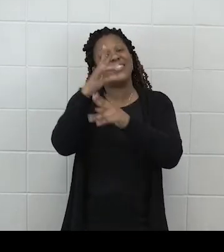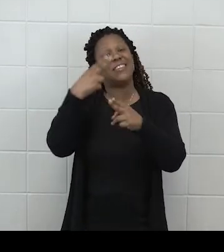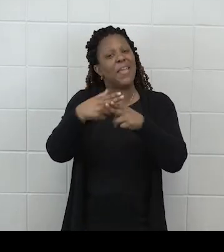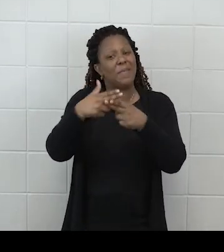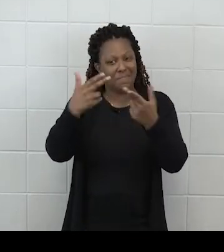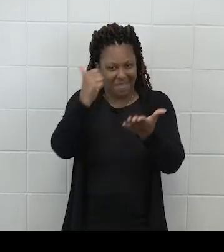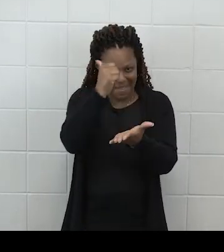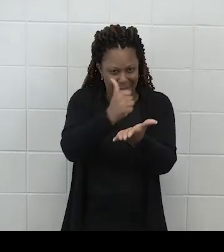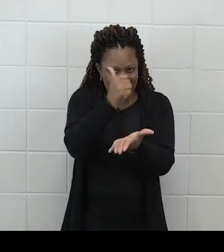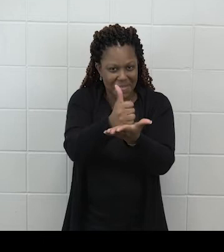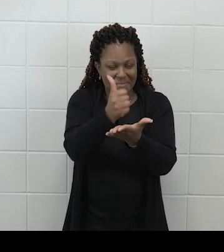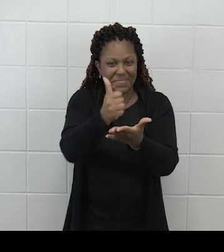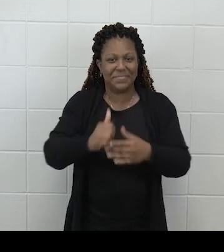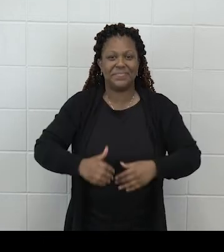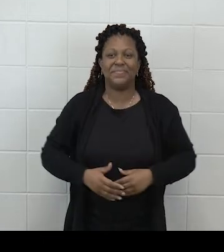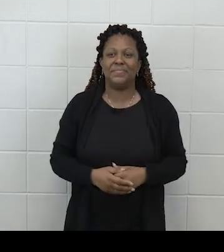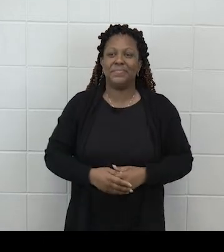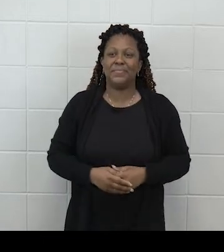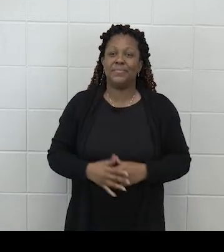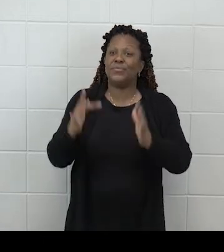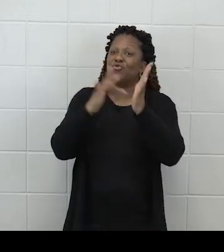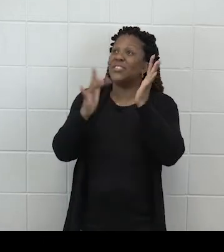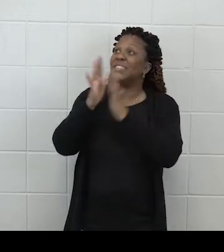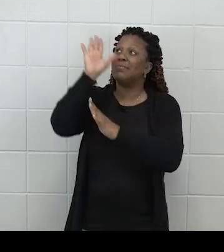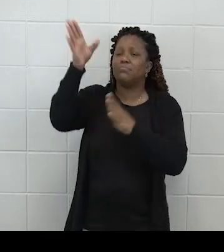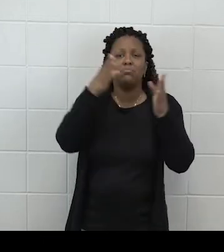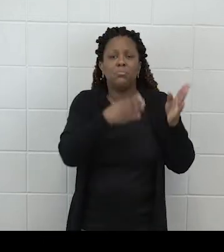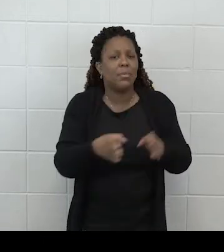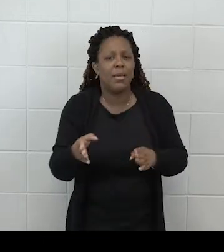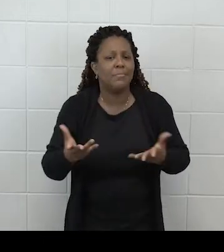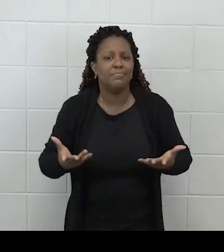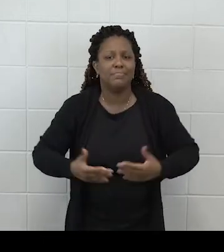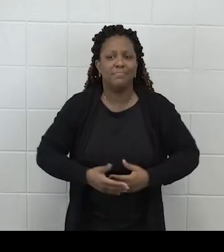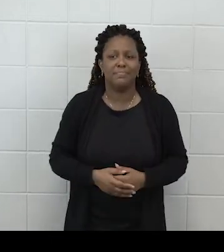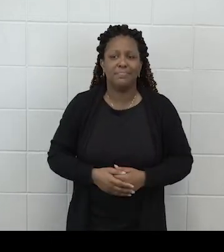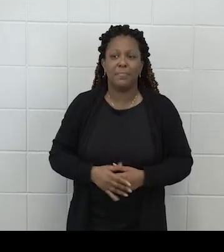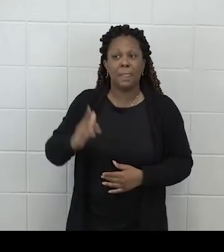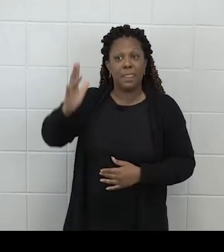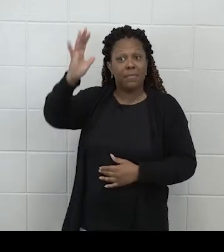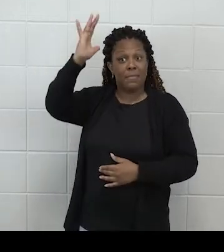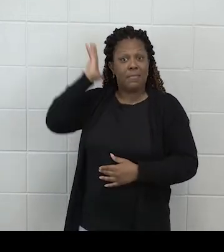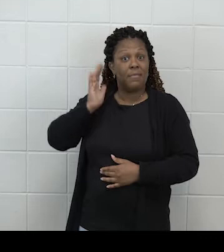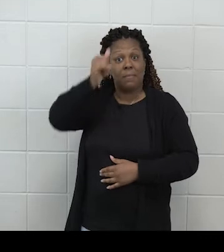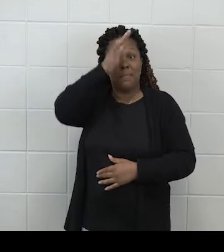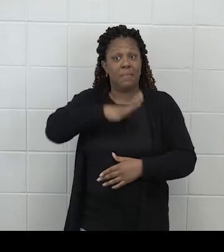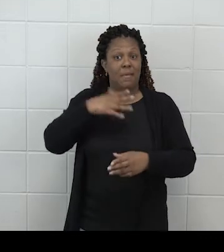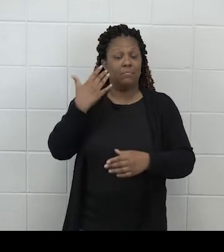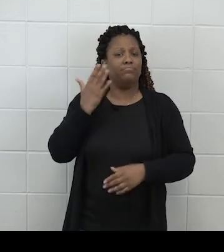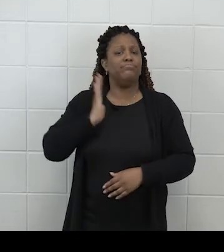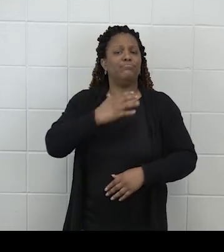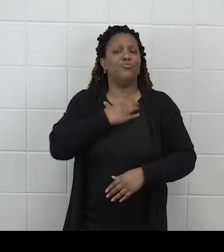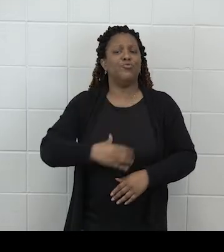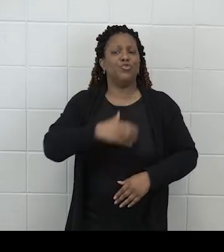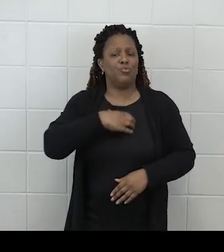Jesus's Plan. The Swiss theologian Karl Barth once said that faithful Christians should always do